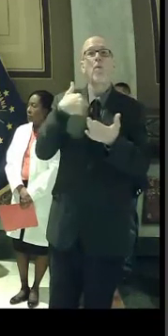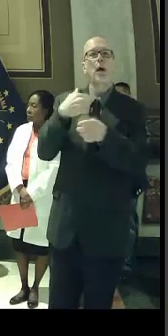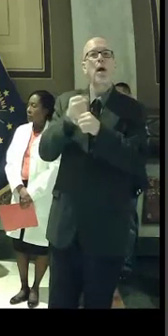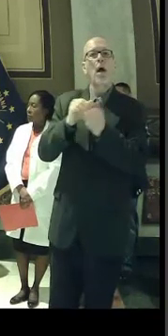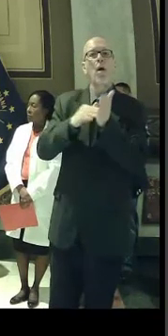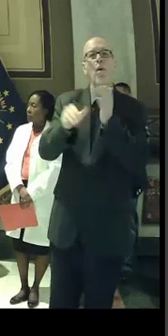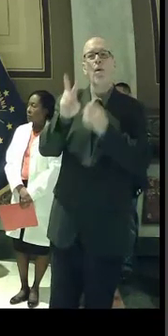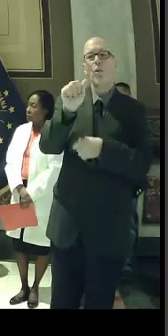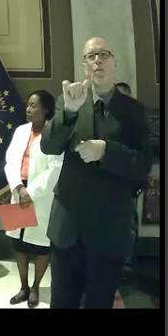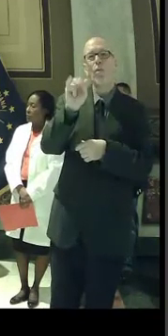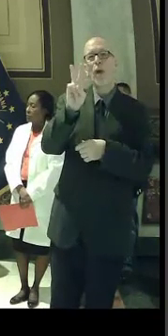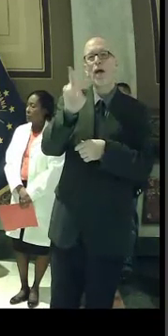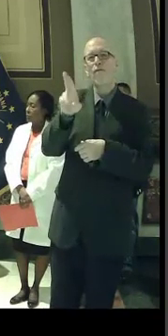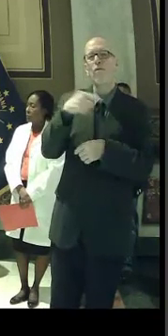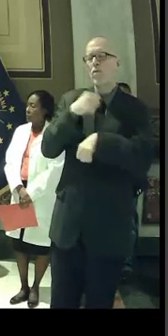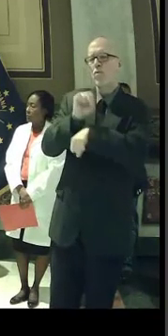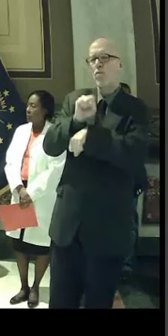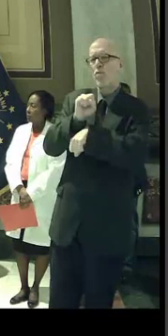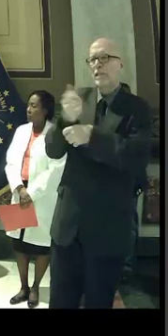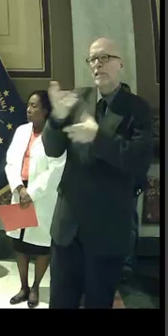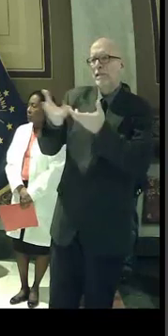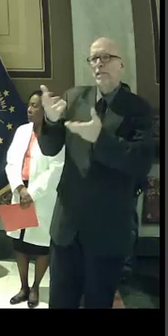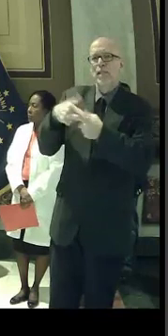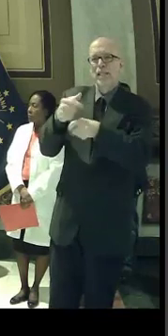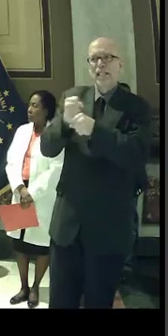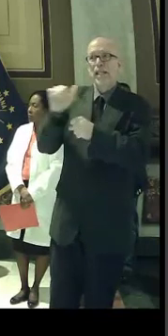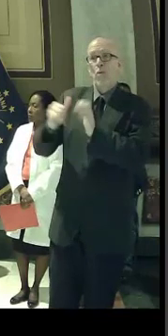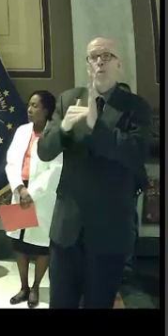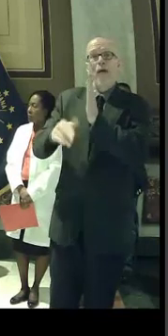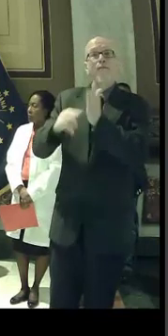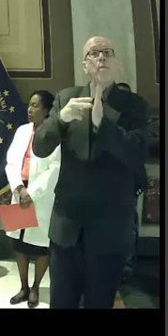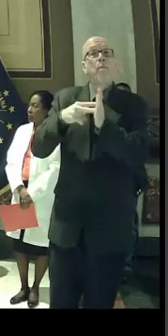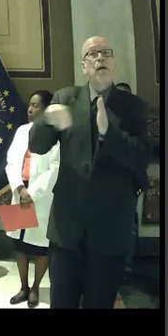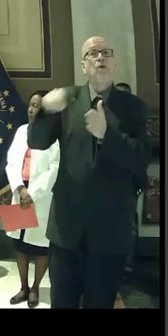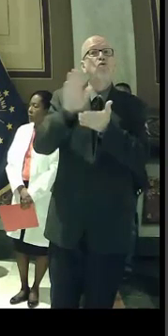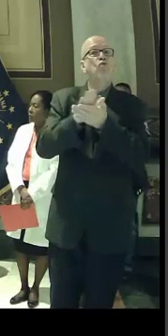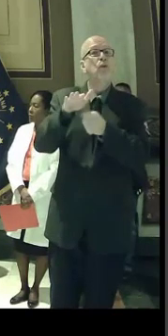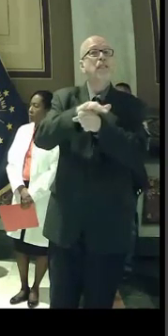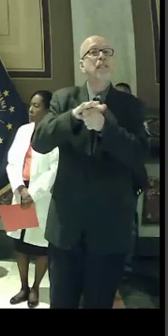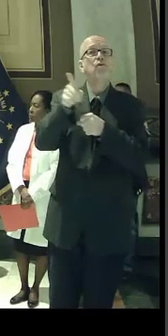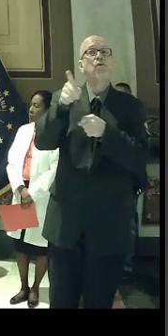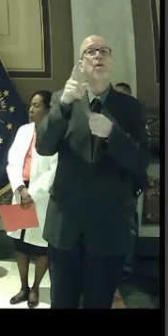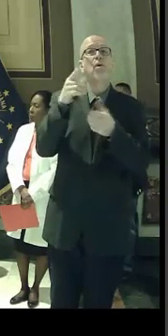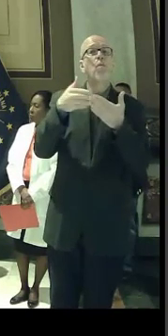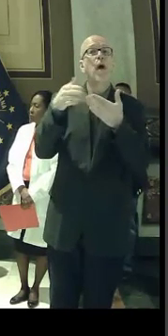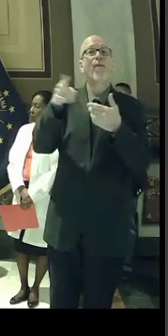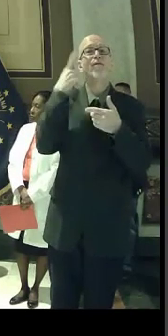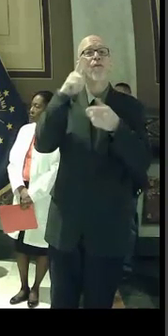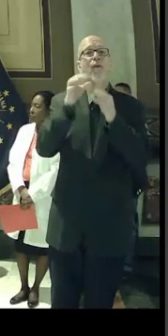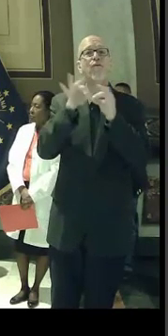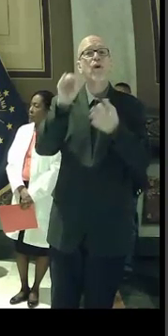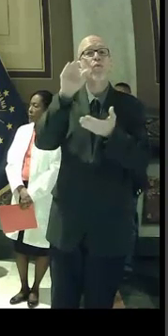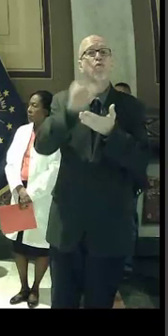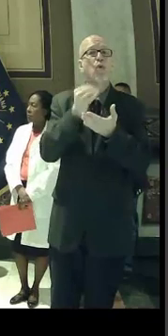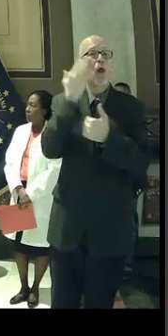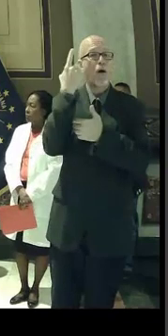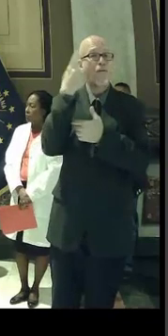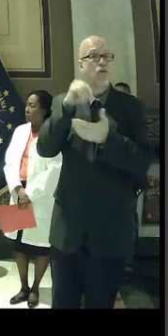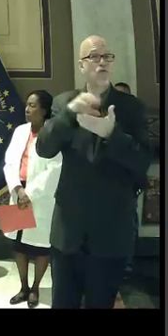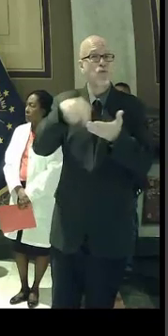waiver. We've been working diligently to get this waiver. That means that our districts, no matter what that threshold for free and reduced students, we